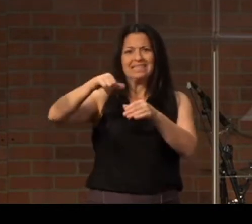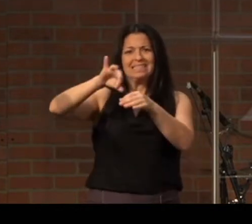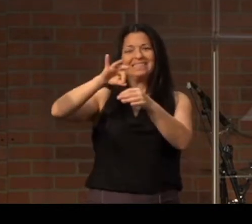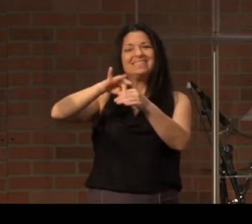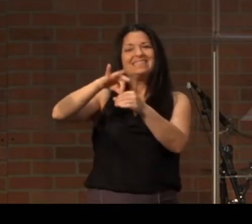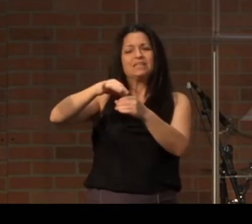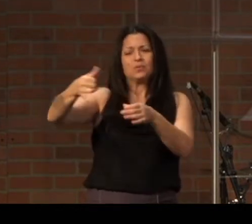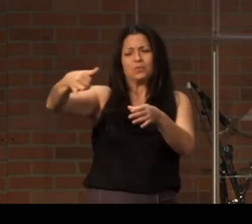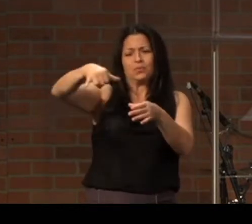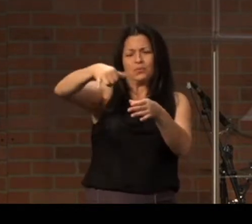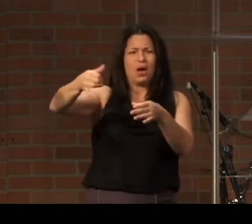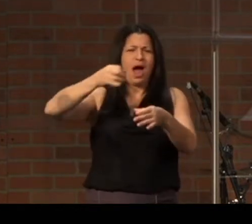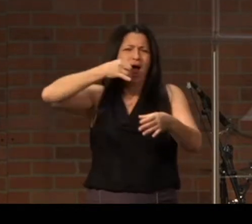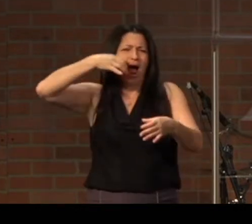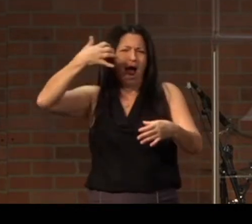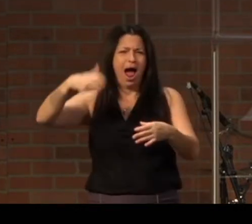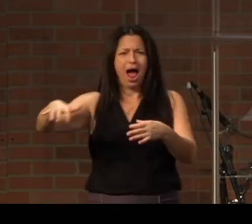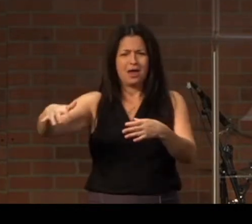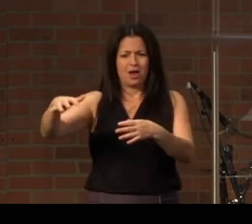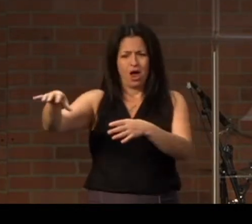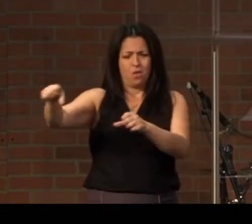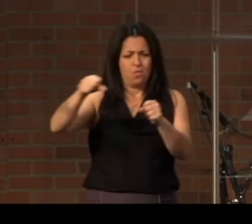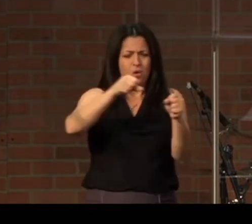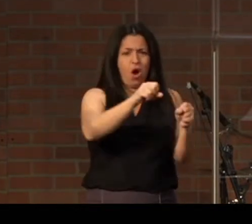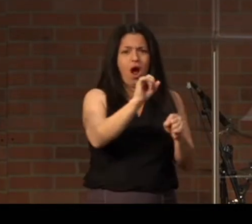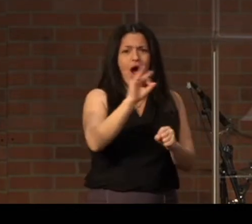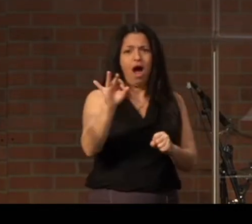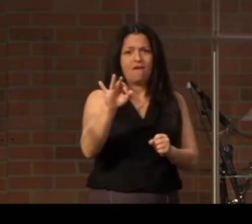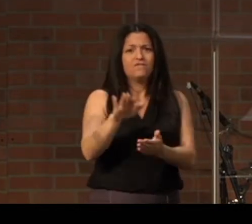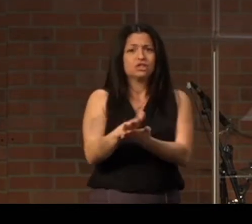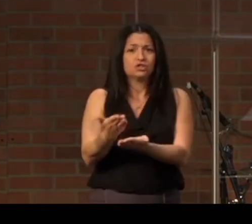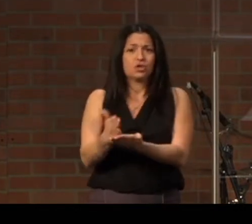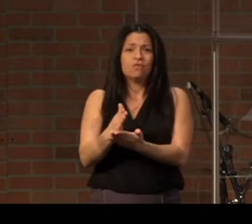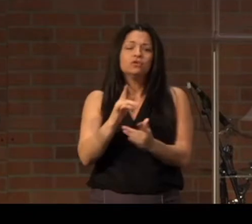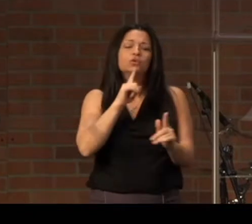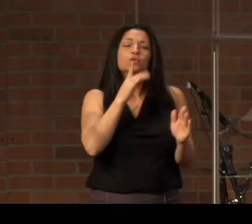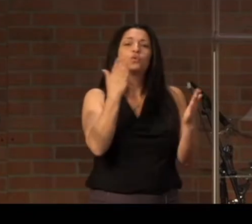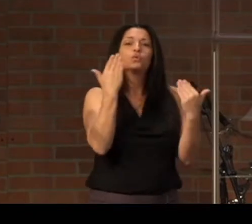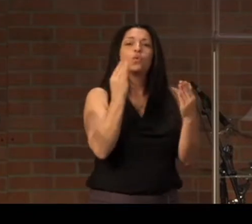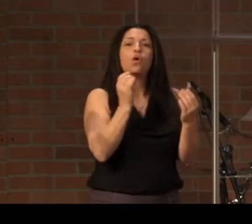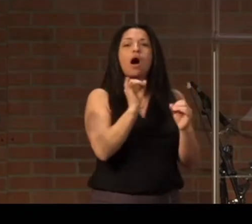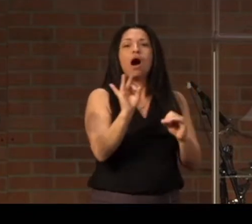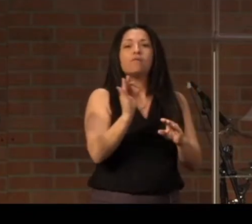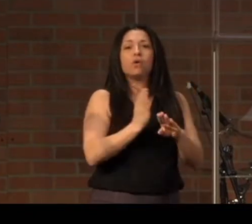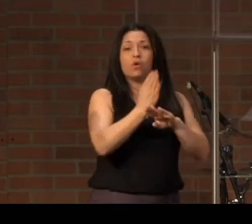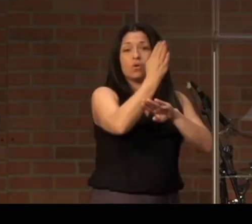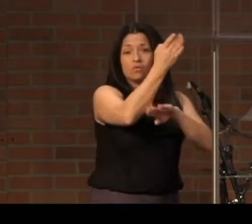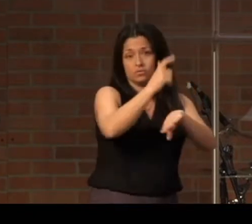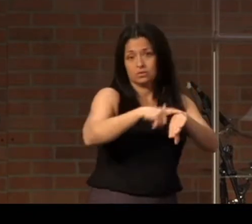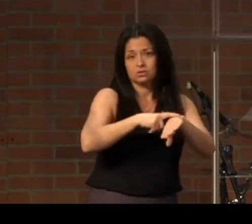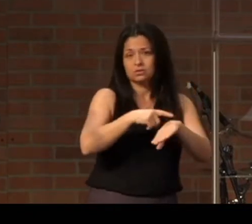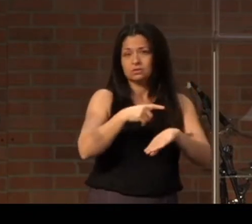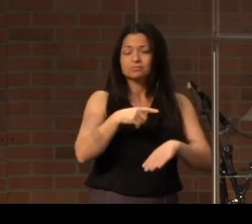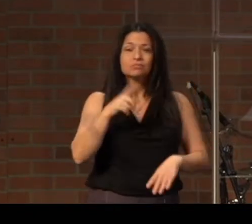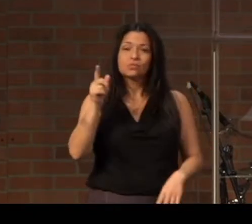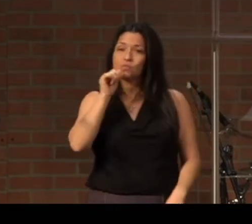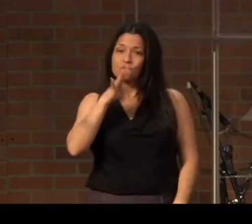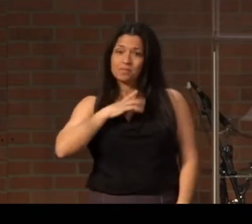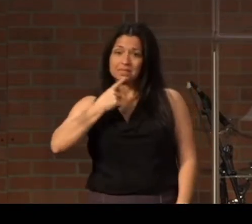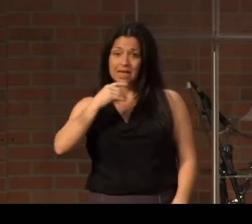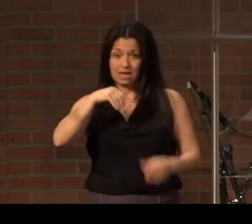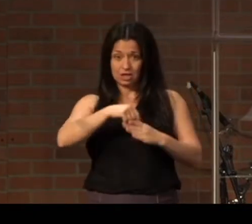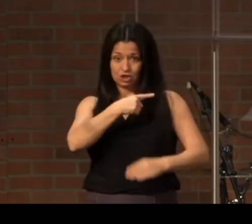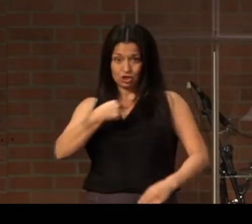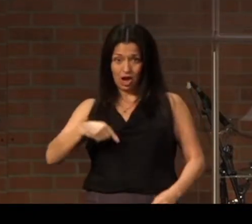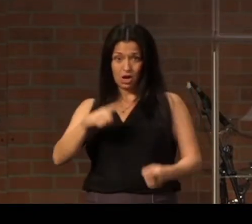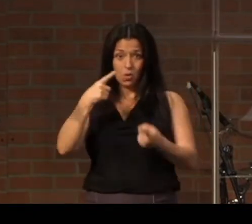it off the stove so that it cools off over time. She says, in China, when